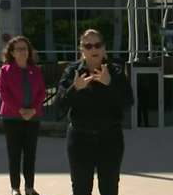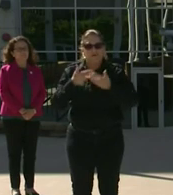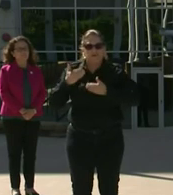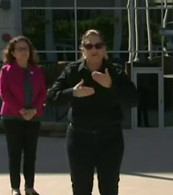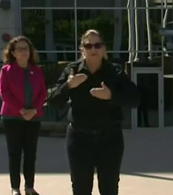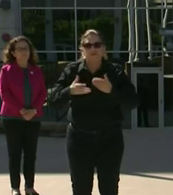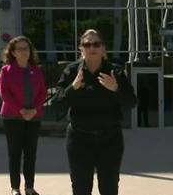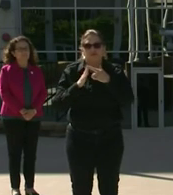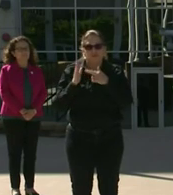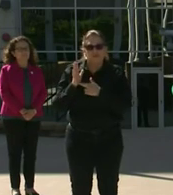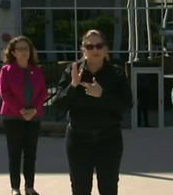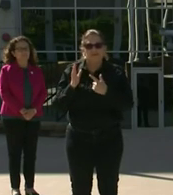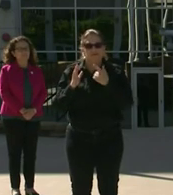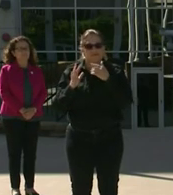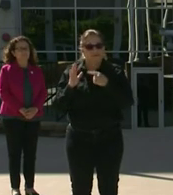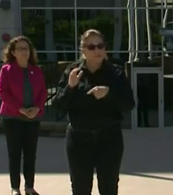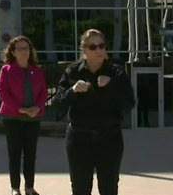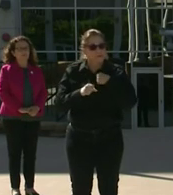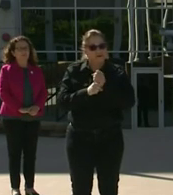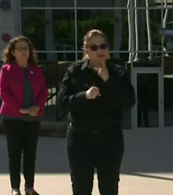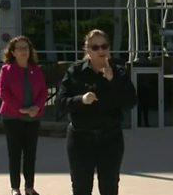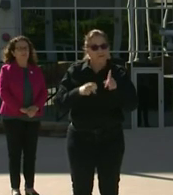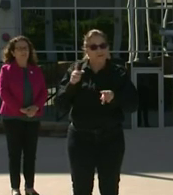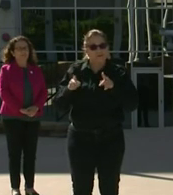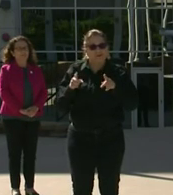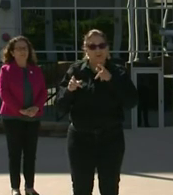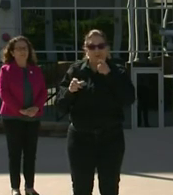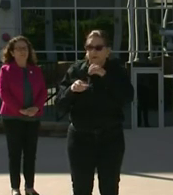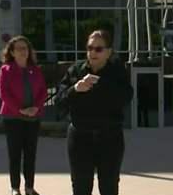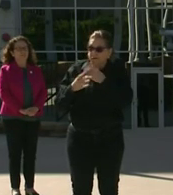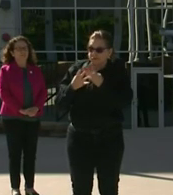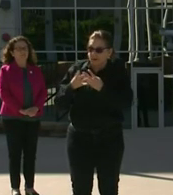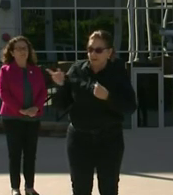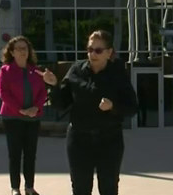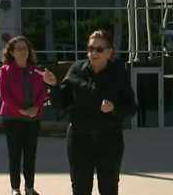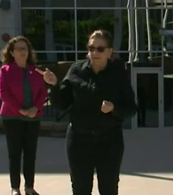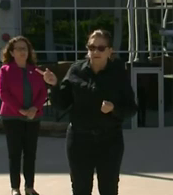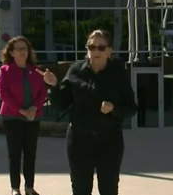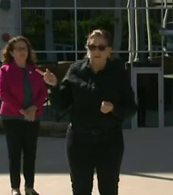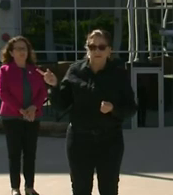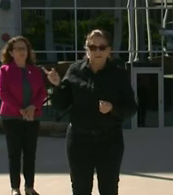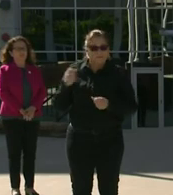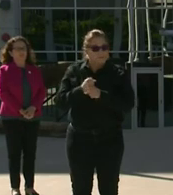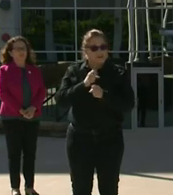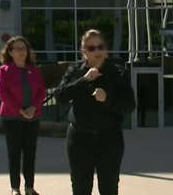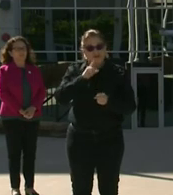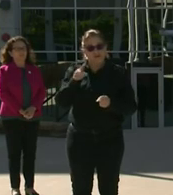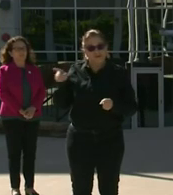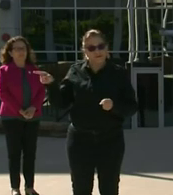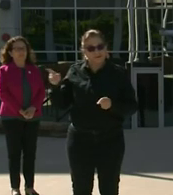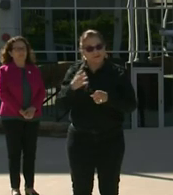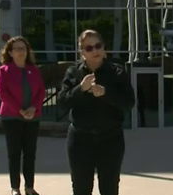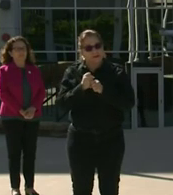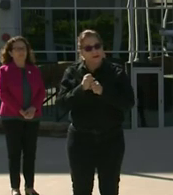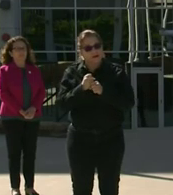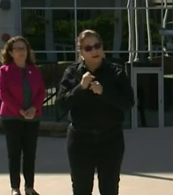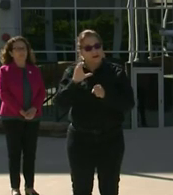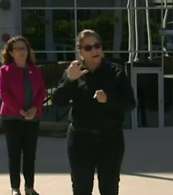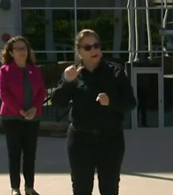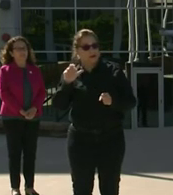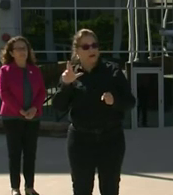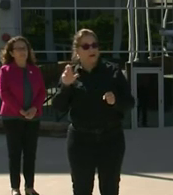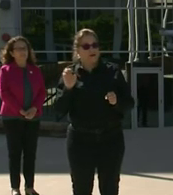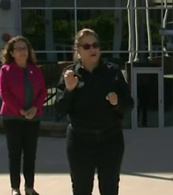our residents who are being served there during their time of incarceration are getting all due care according to those